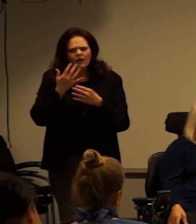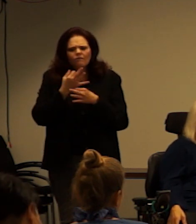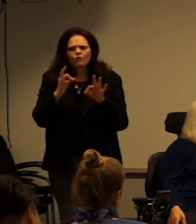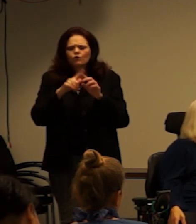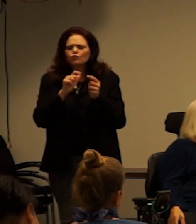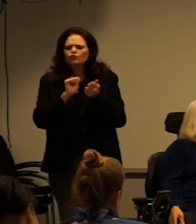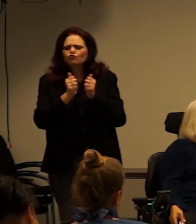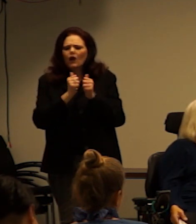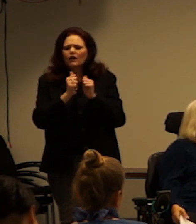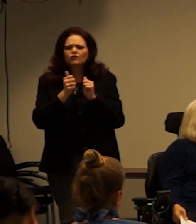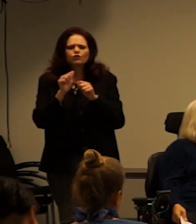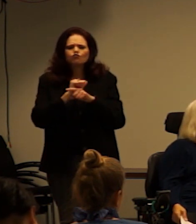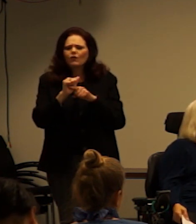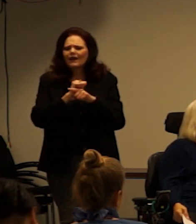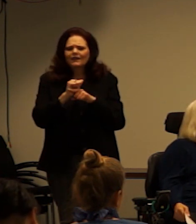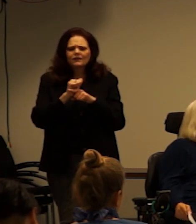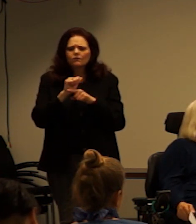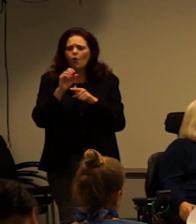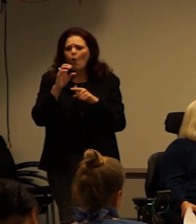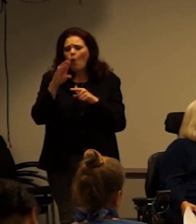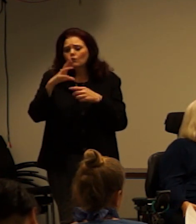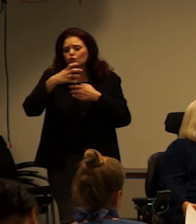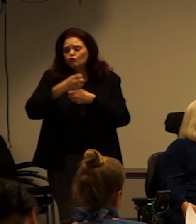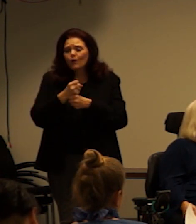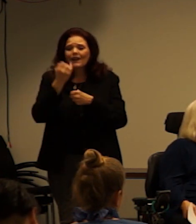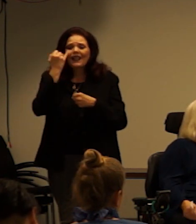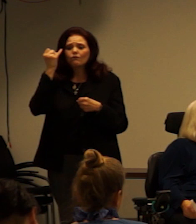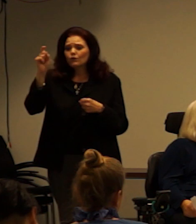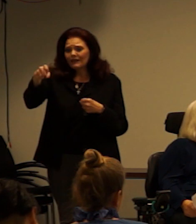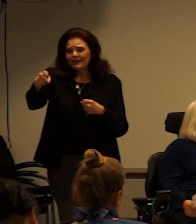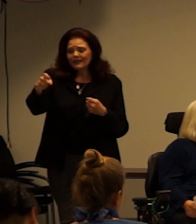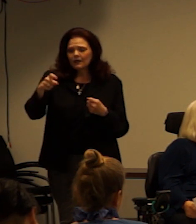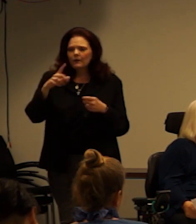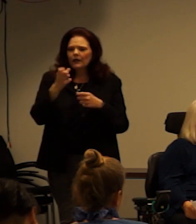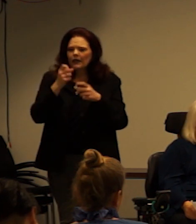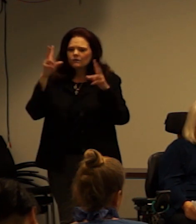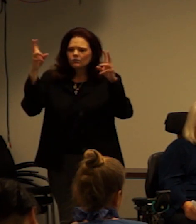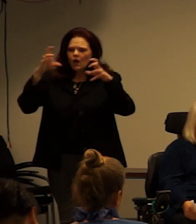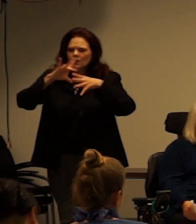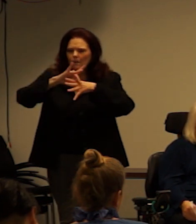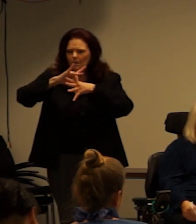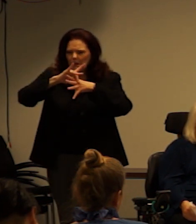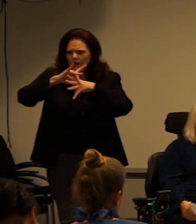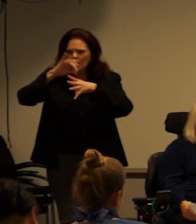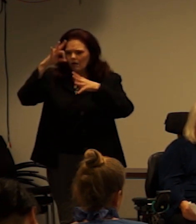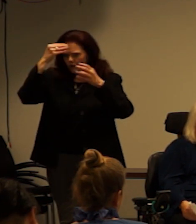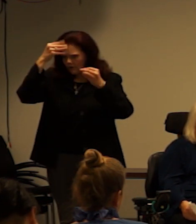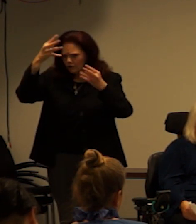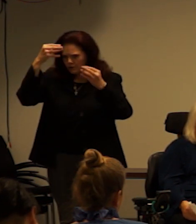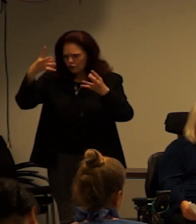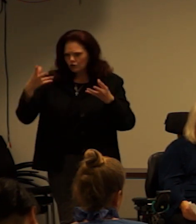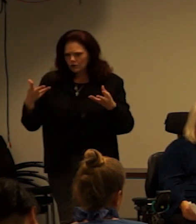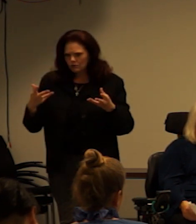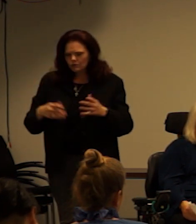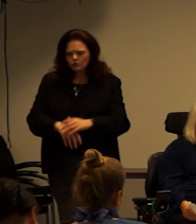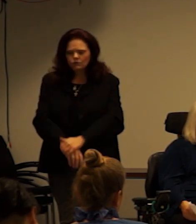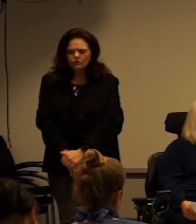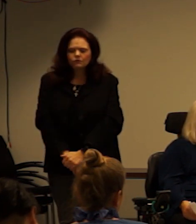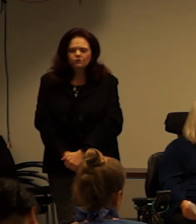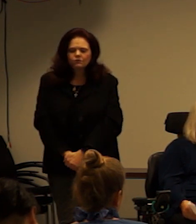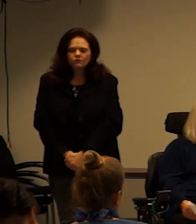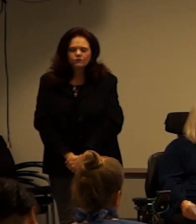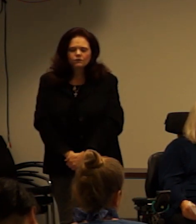adapt and feel free to shorten it. But get the meat of the information in there if you possibly can.